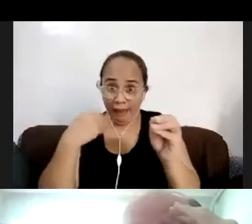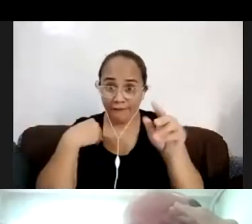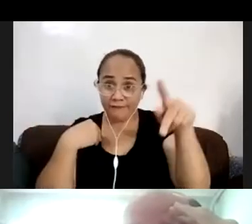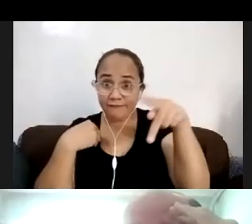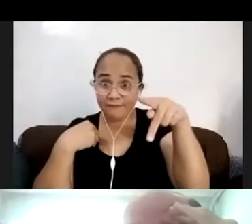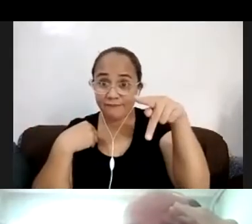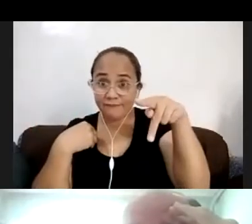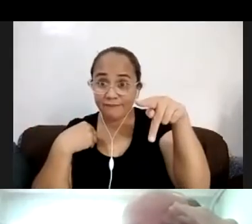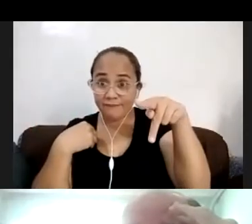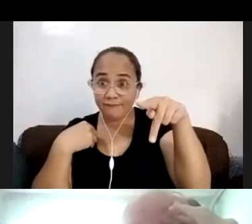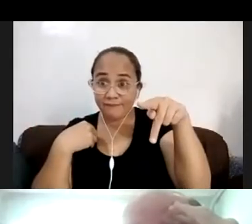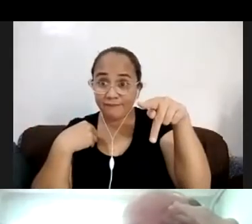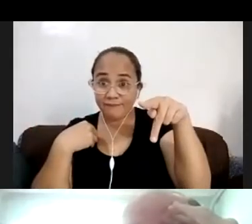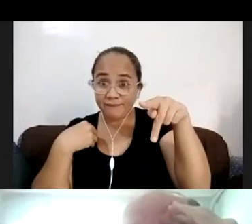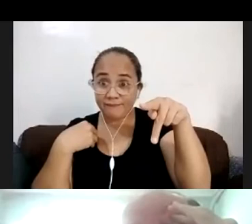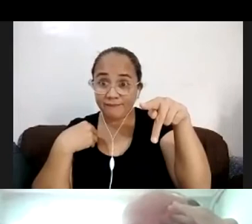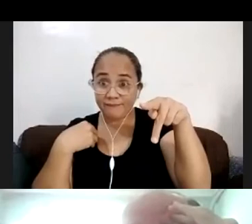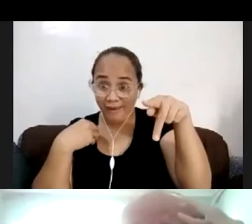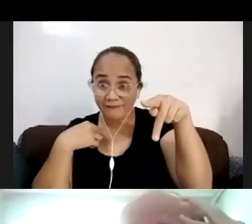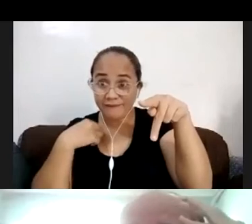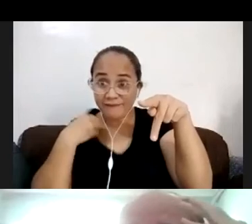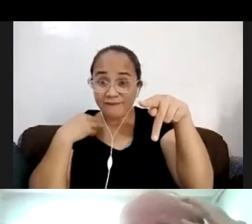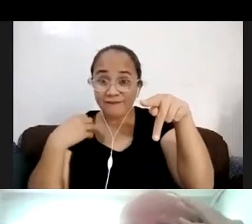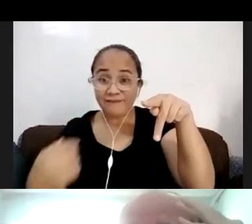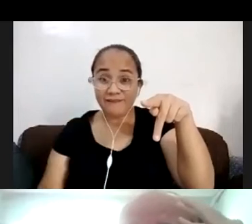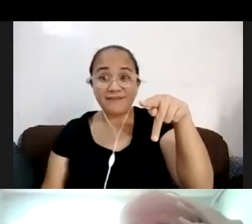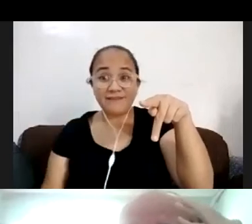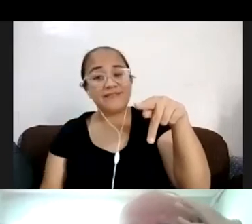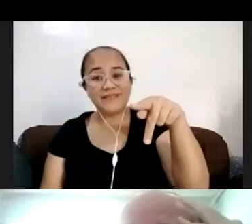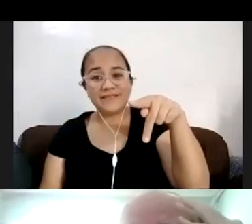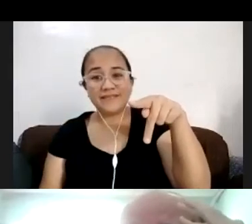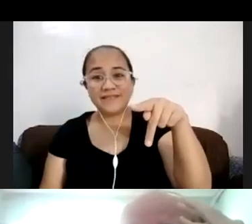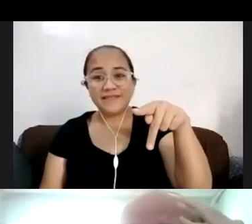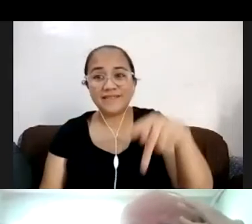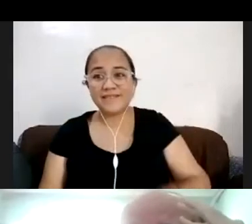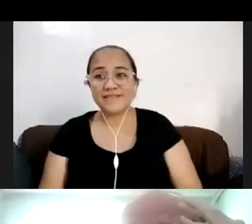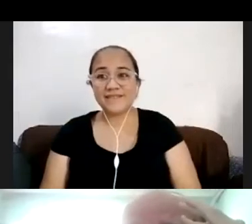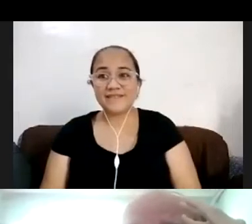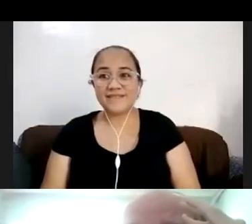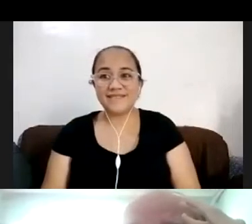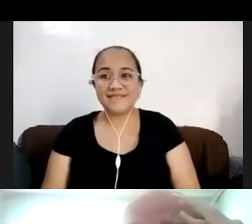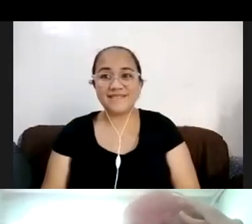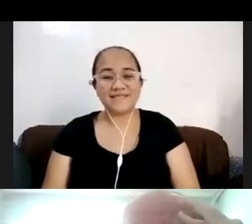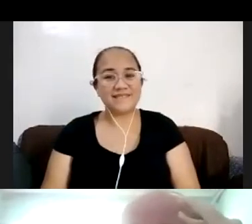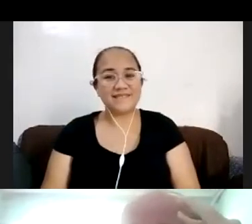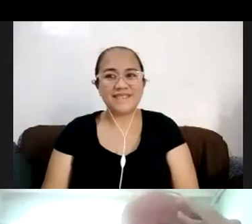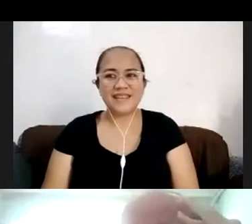4, 16 together have a predicate? No, sir. No. What is